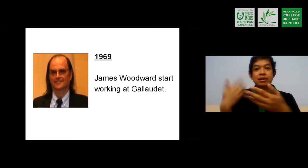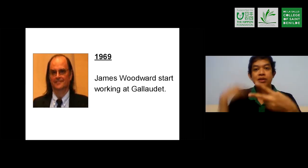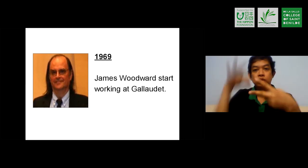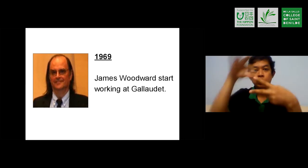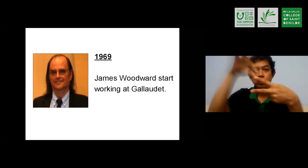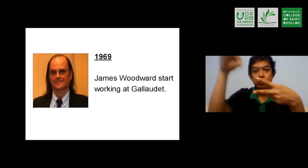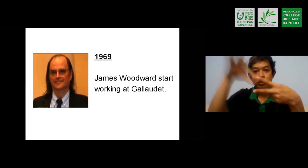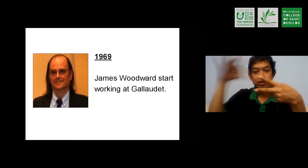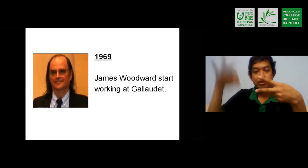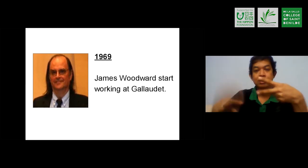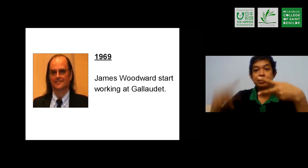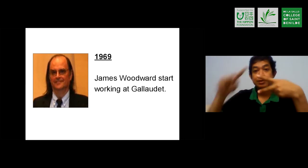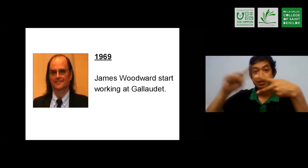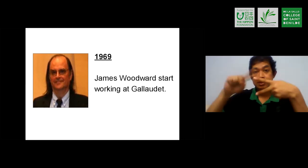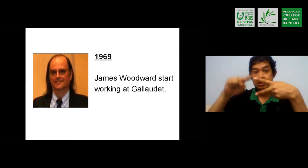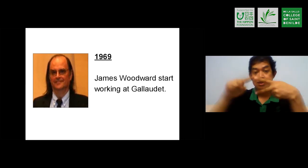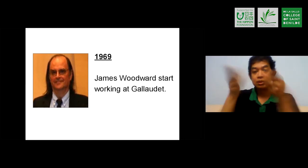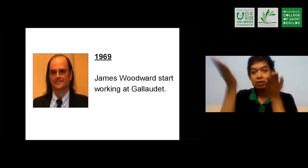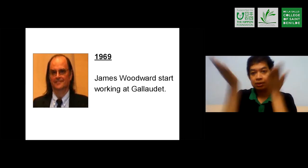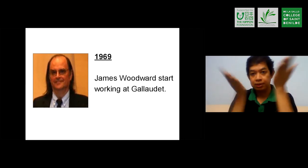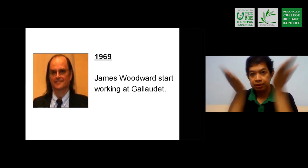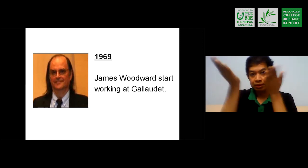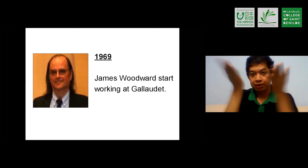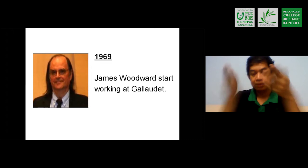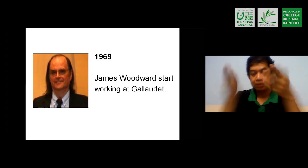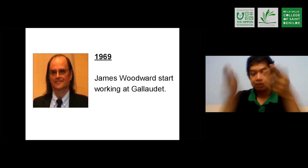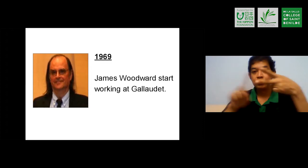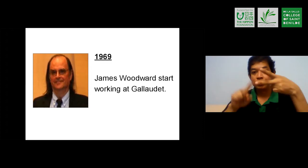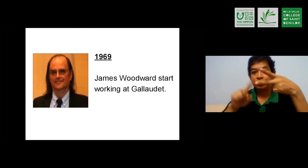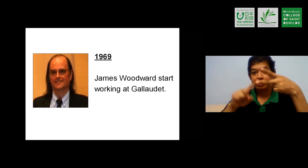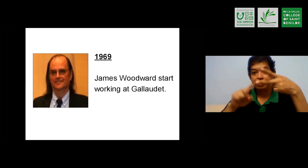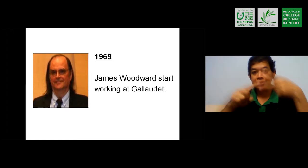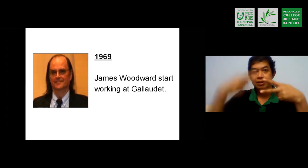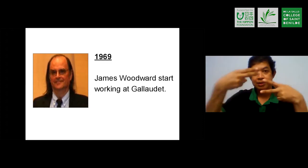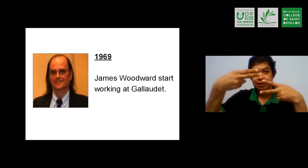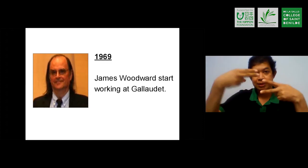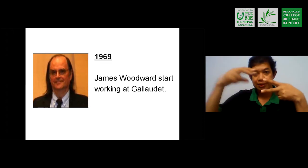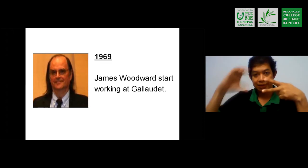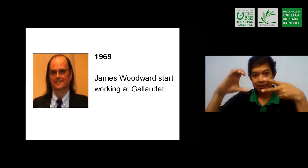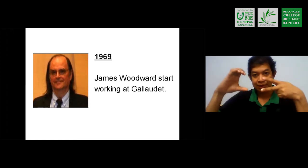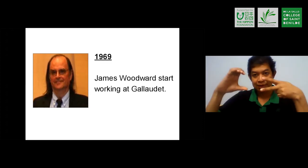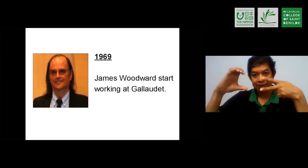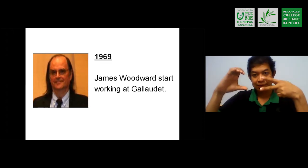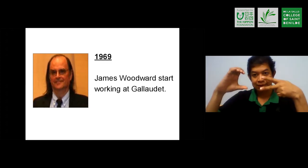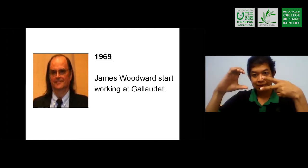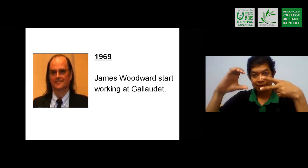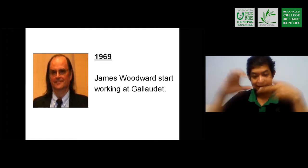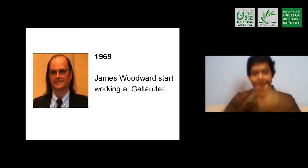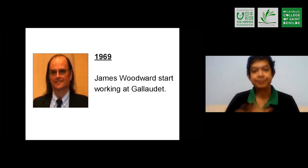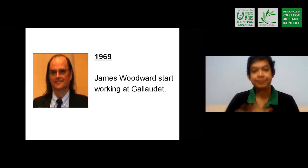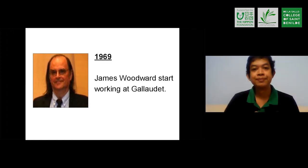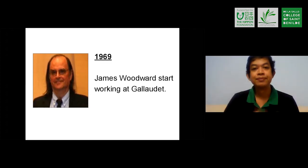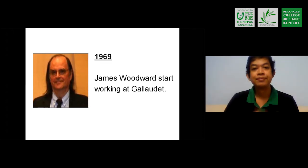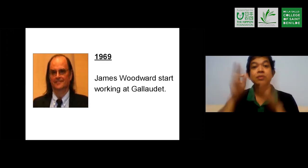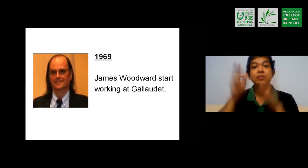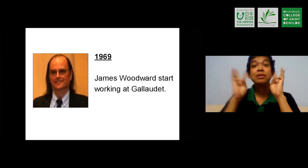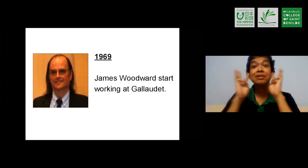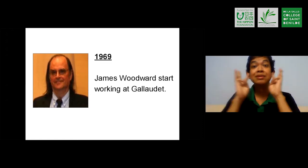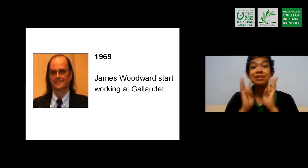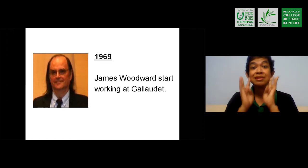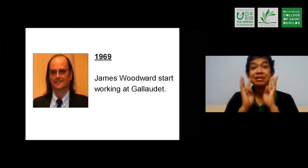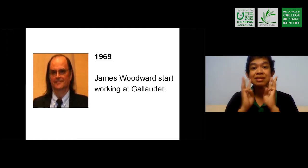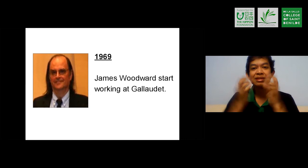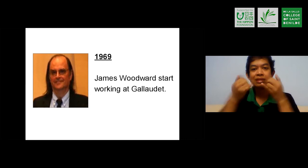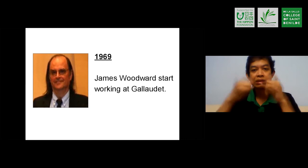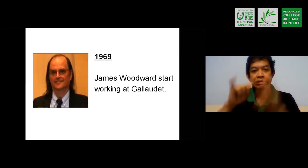government gave him a choice, either to be of service or to be of service to